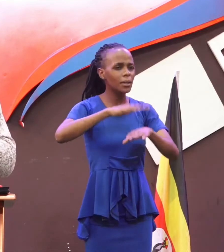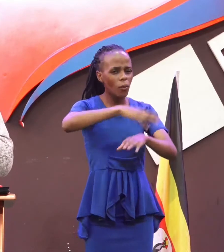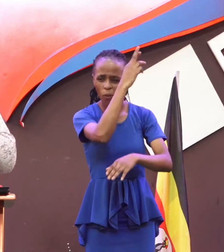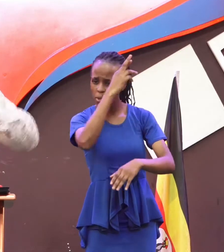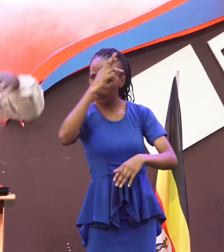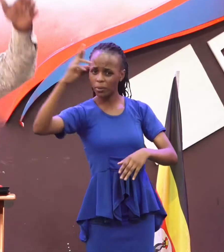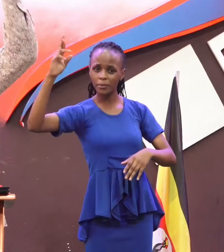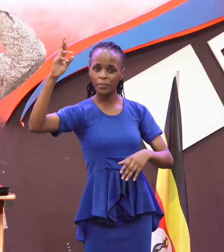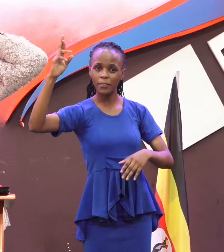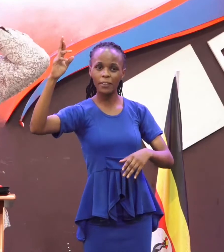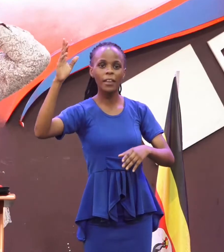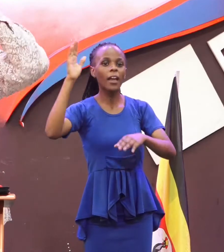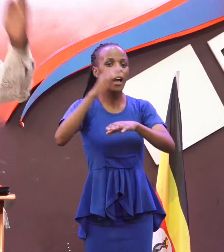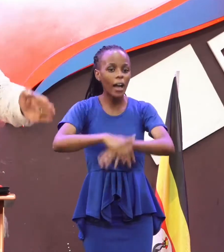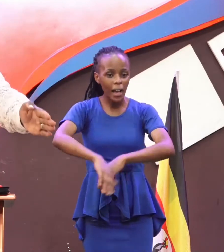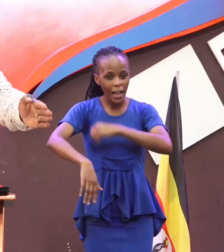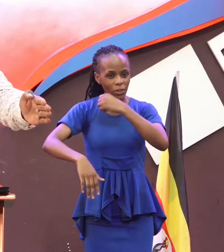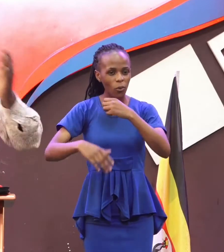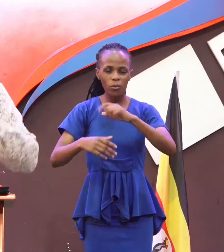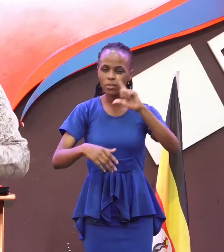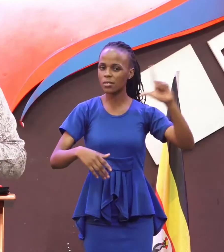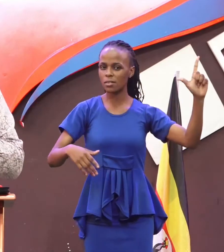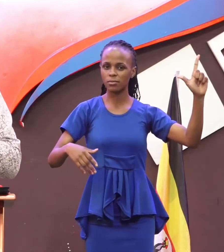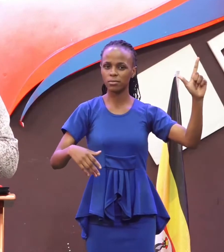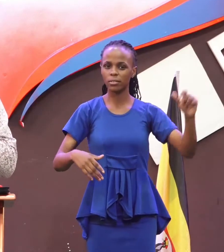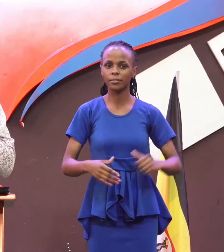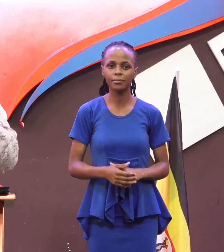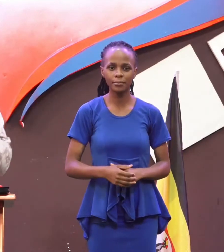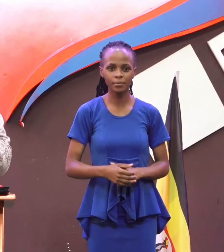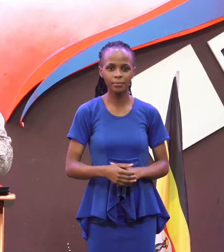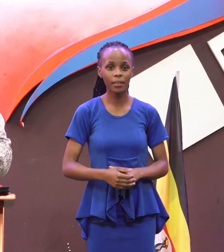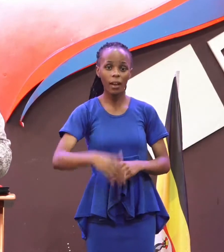Some will be on the left and others will be on the right.